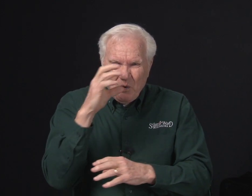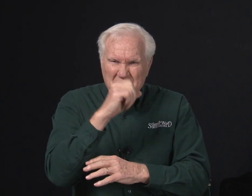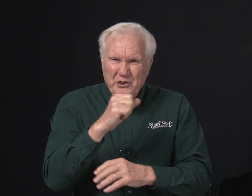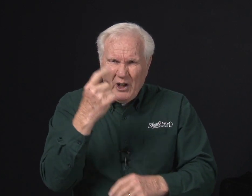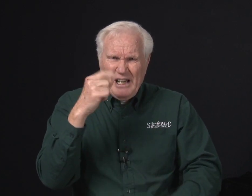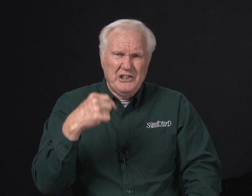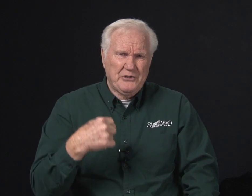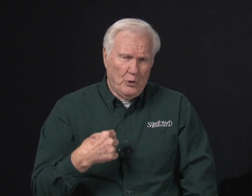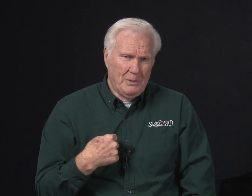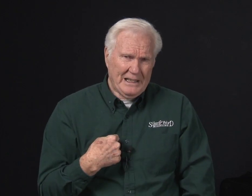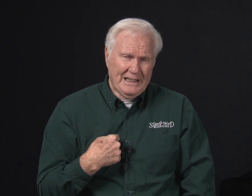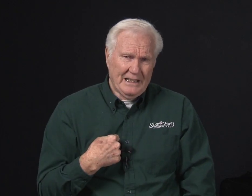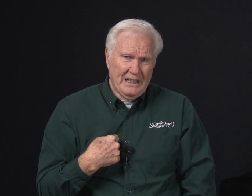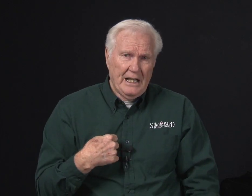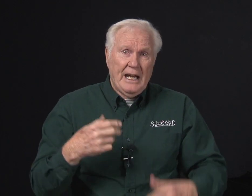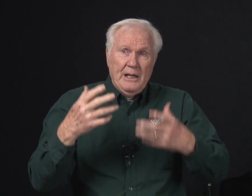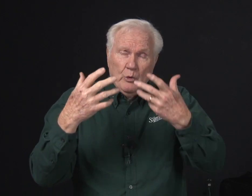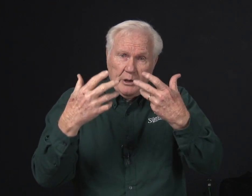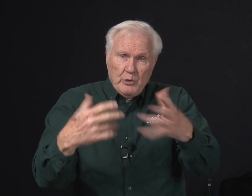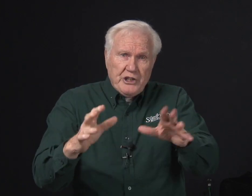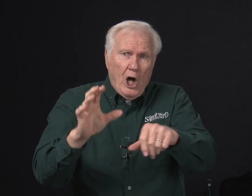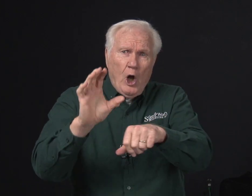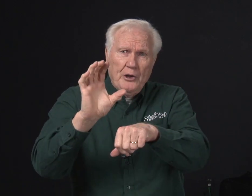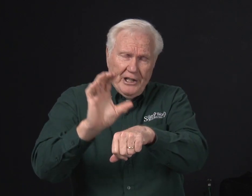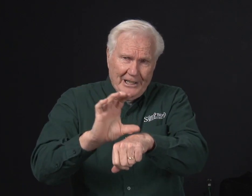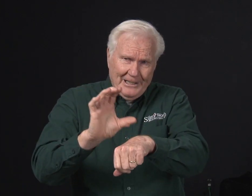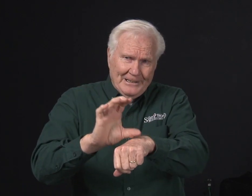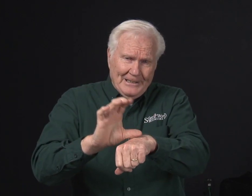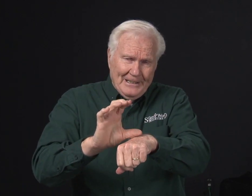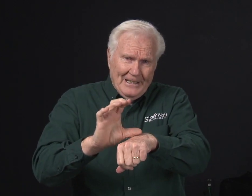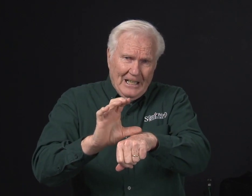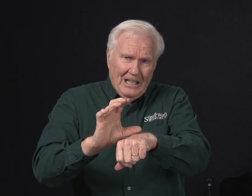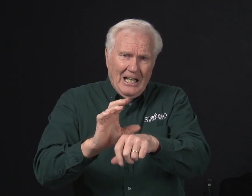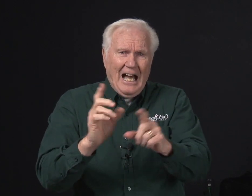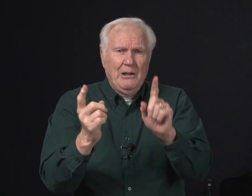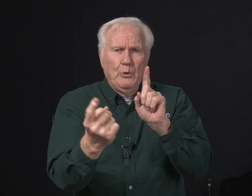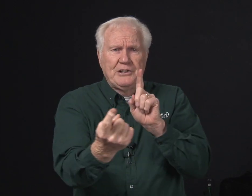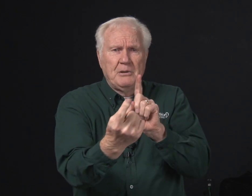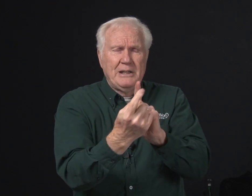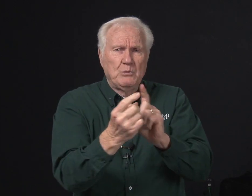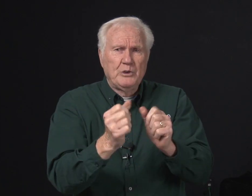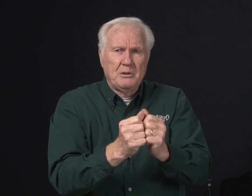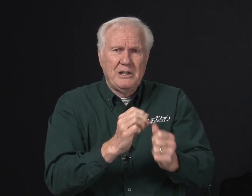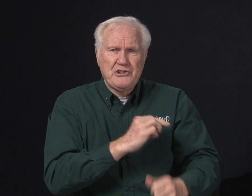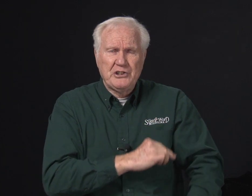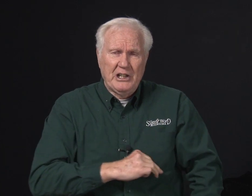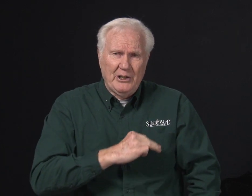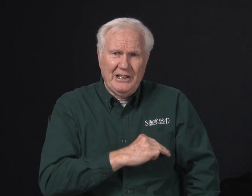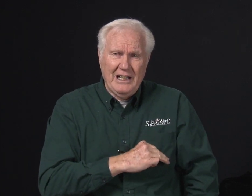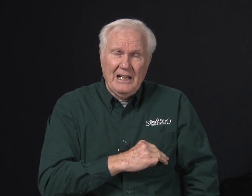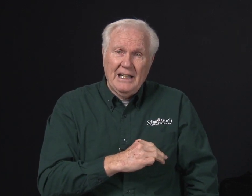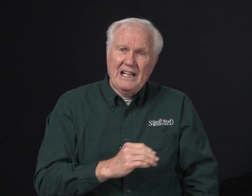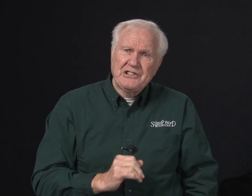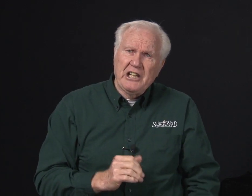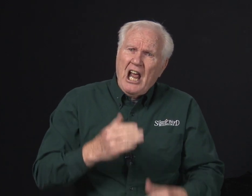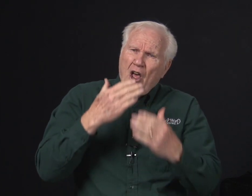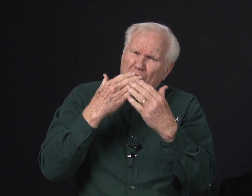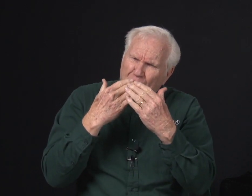was strange for me. And when it was all done, I went to meet with a missionary, and I said,